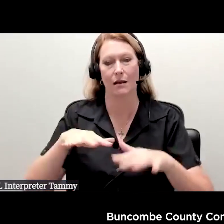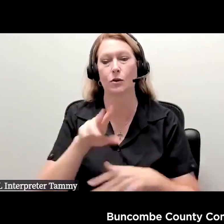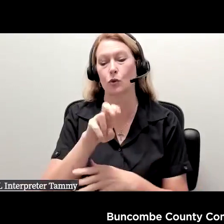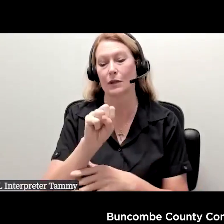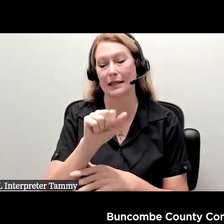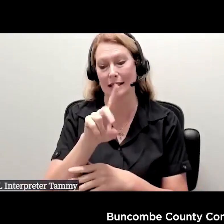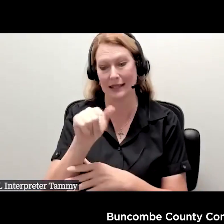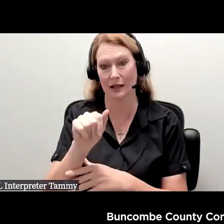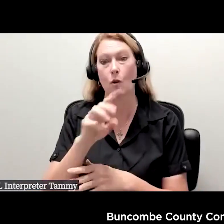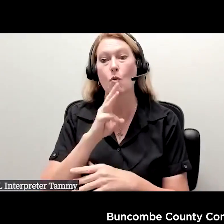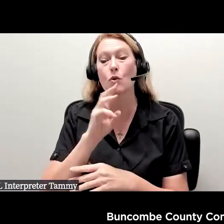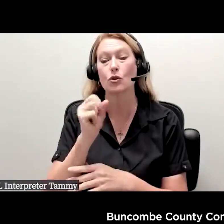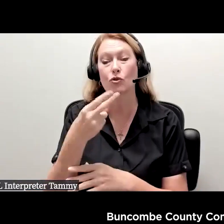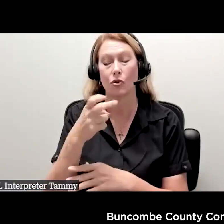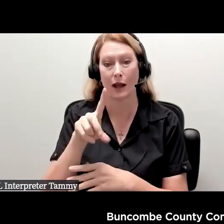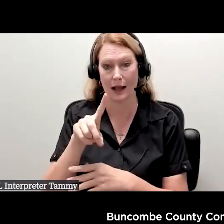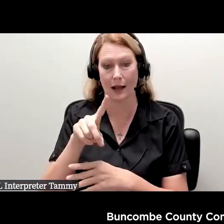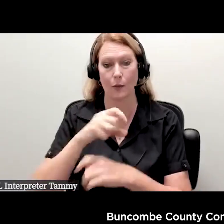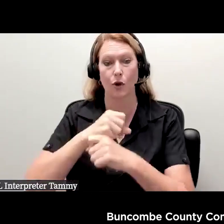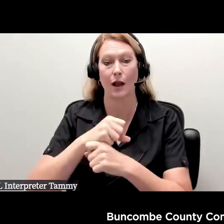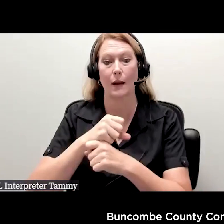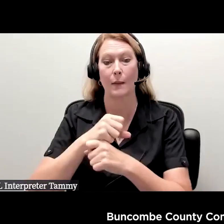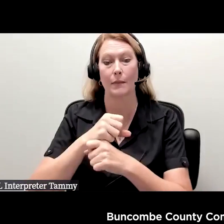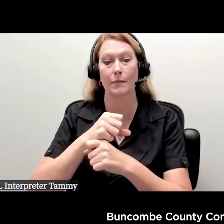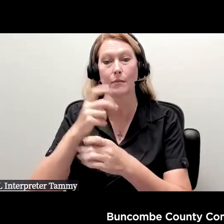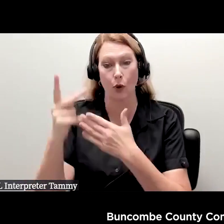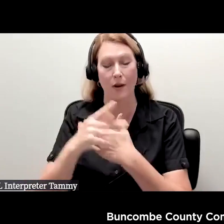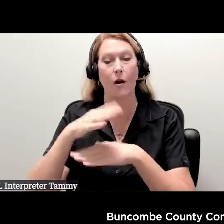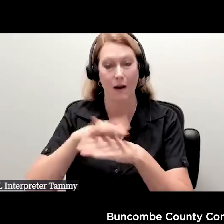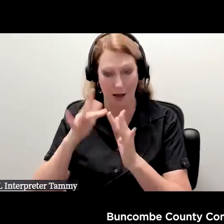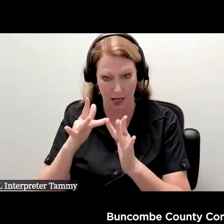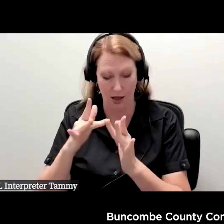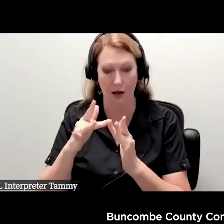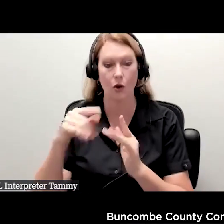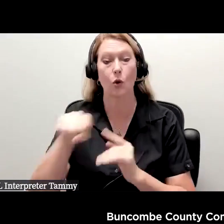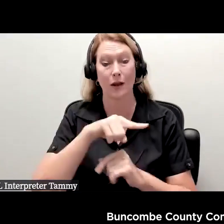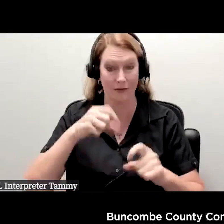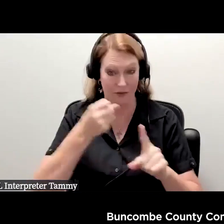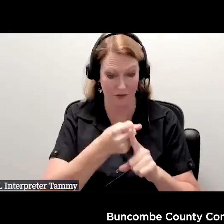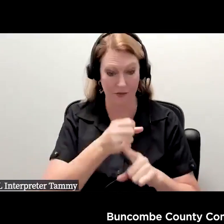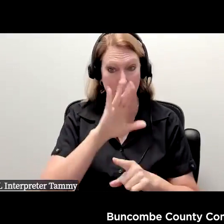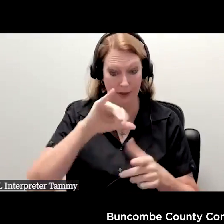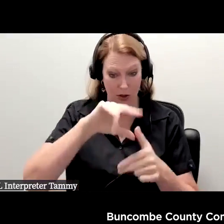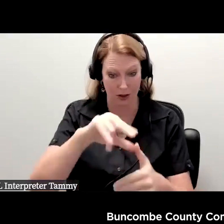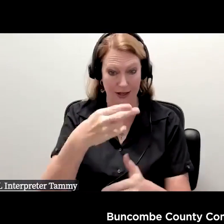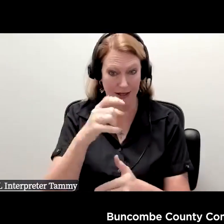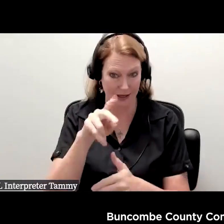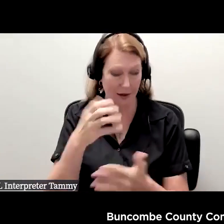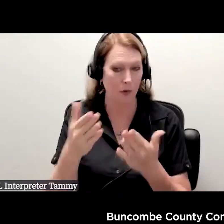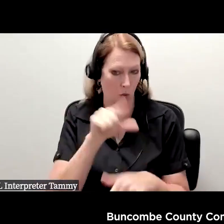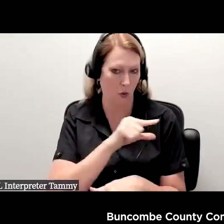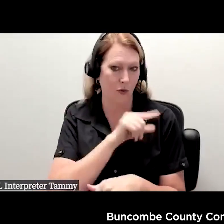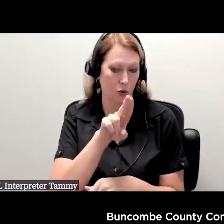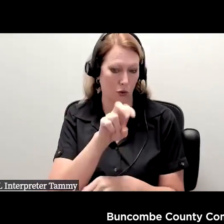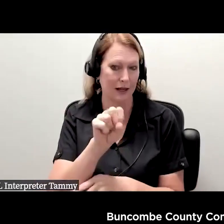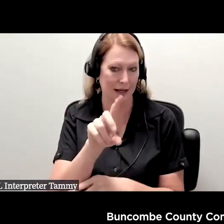Emergency Watershed Protection Program is online. Buncombe County residents affected by Hurricane Helene may qualify for the